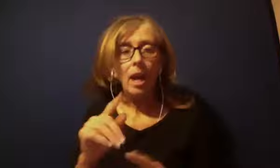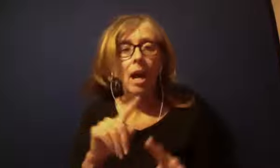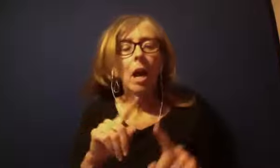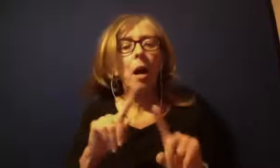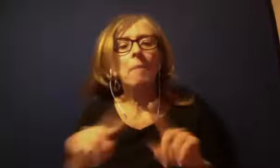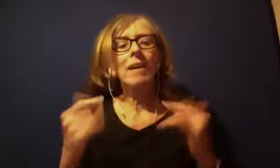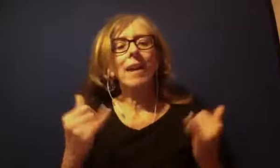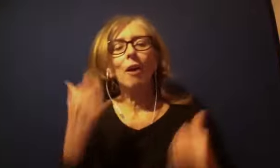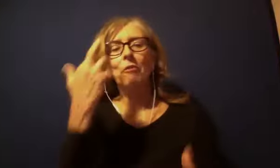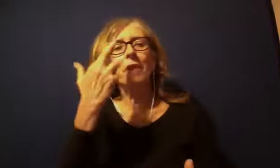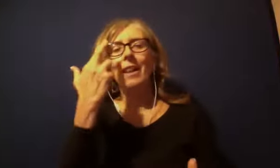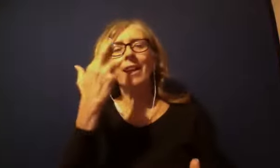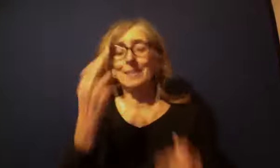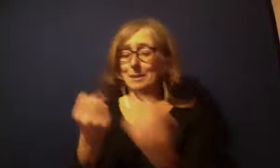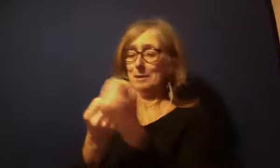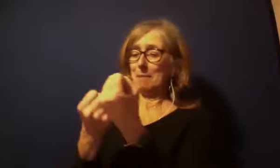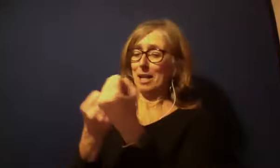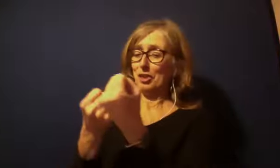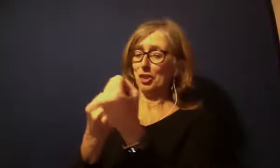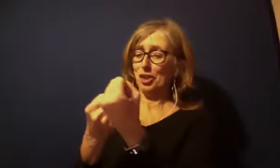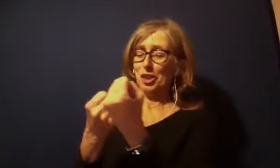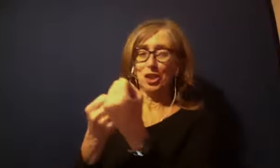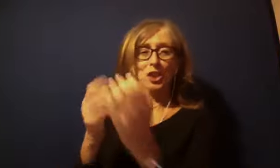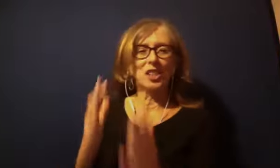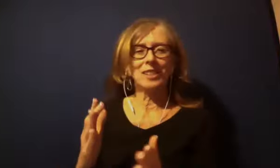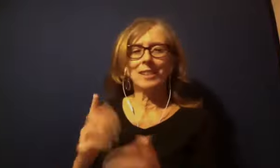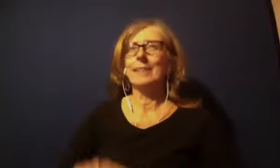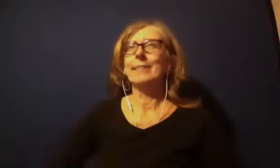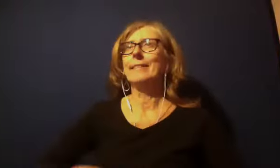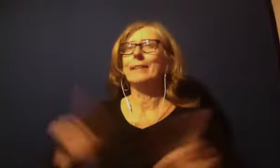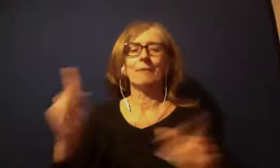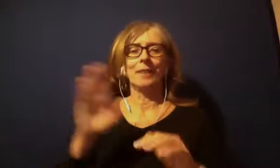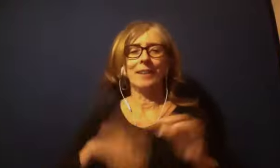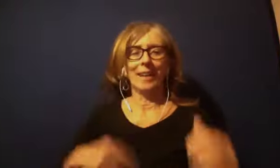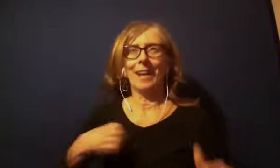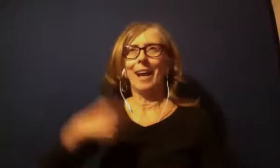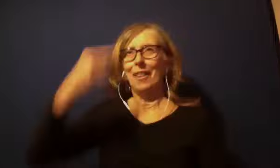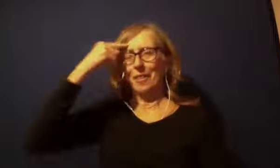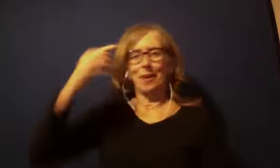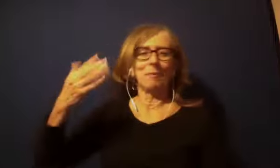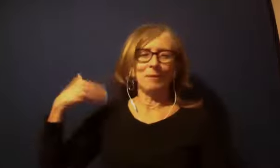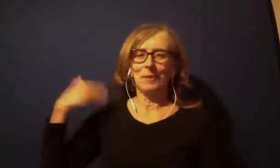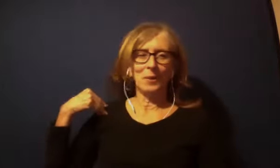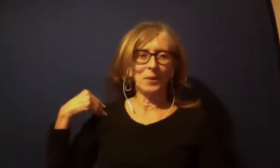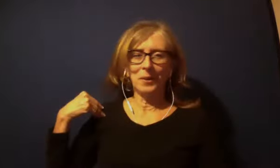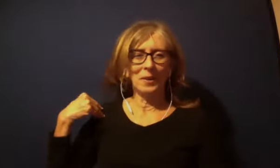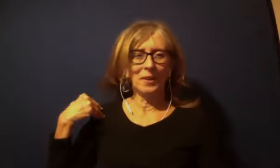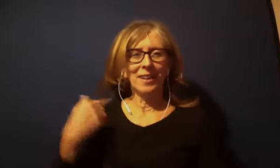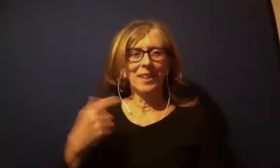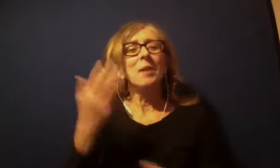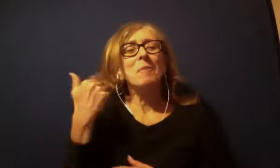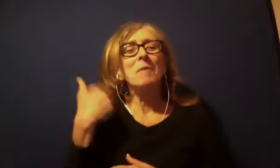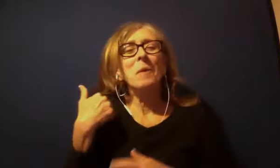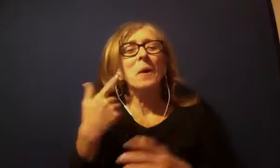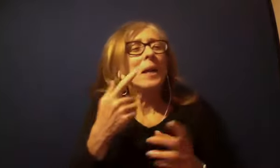different now, and so much more broader than what I'd ever experienced in just that little, those little tinges of relief